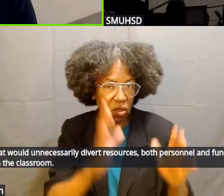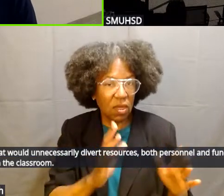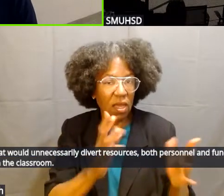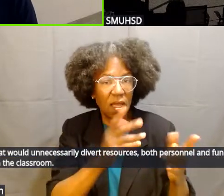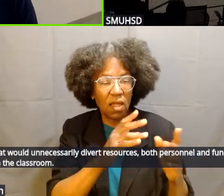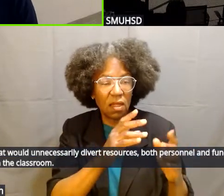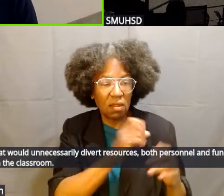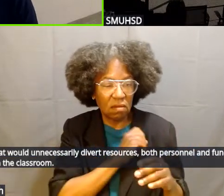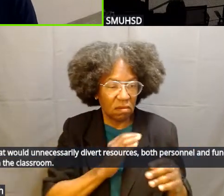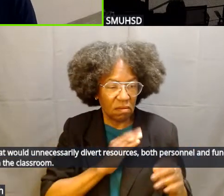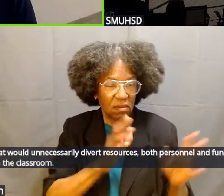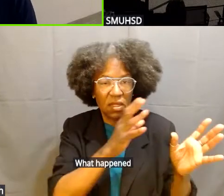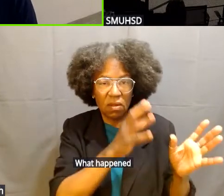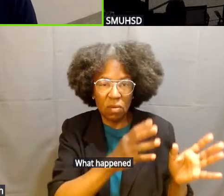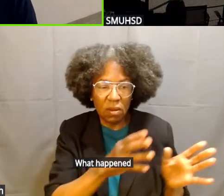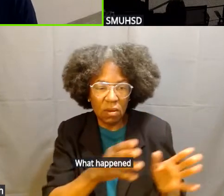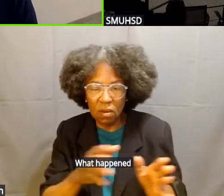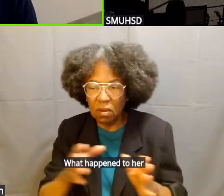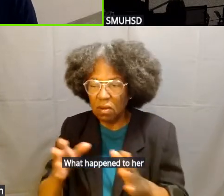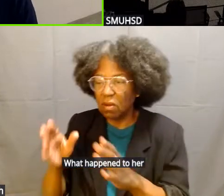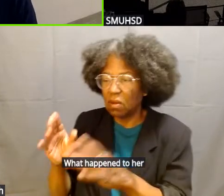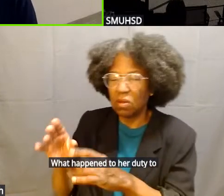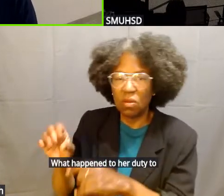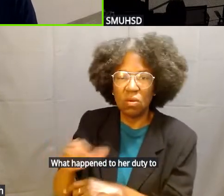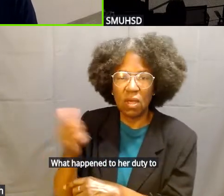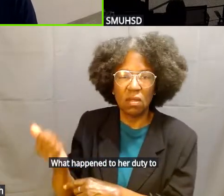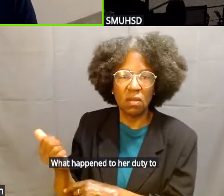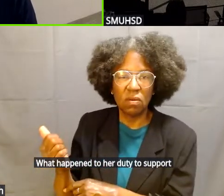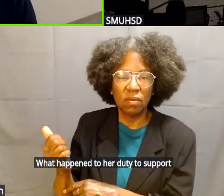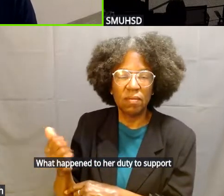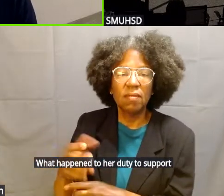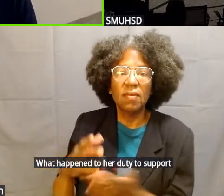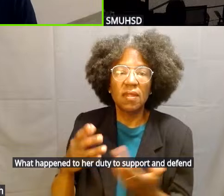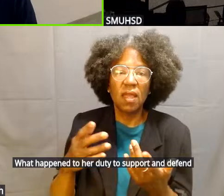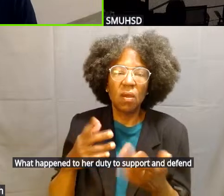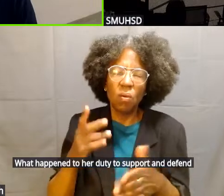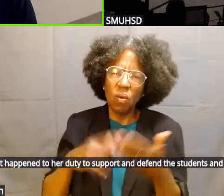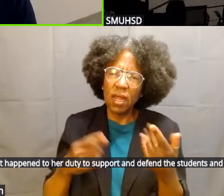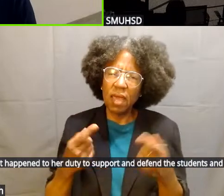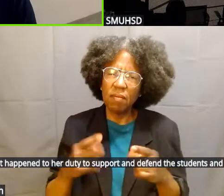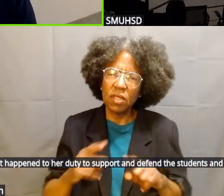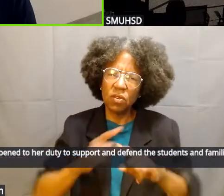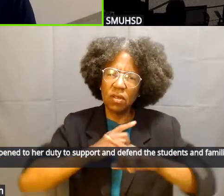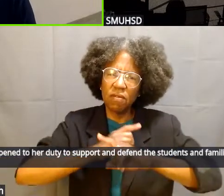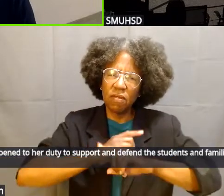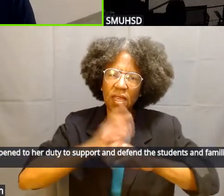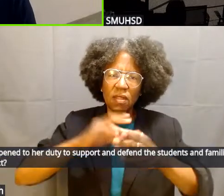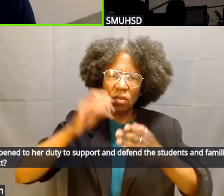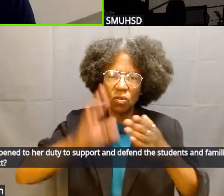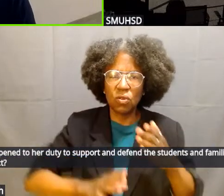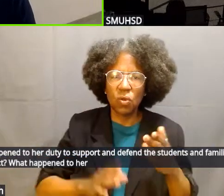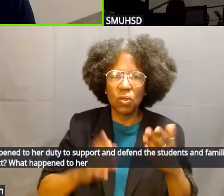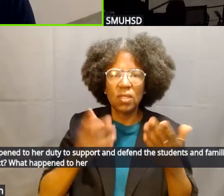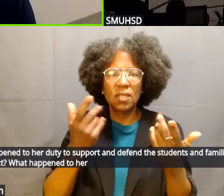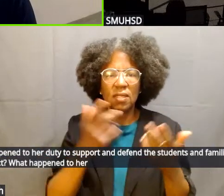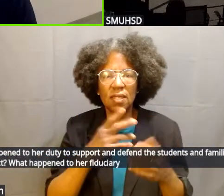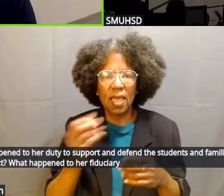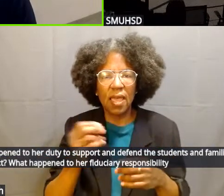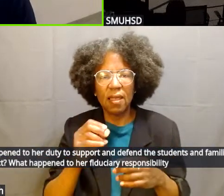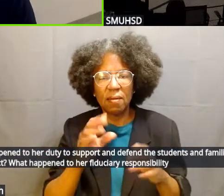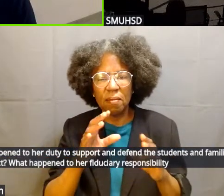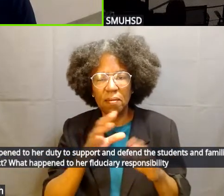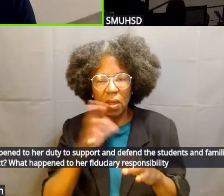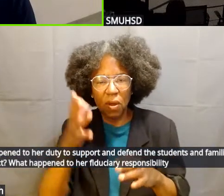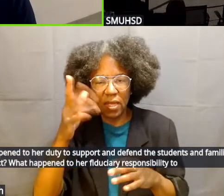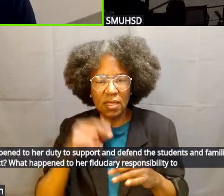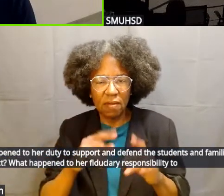What happened to her duty to support the defend the students and families of this district? What happened to her fiduciary responsibility to put the